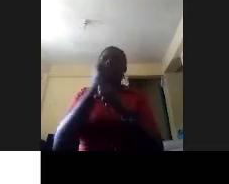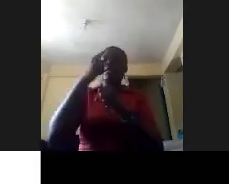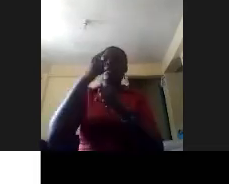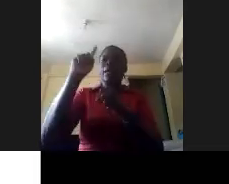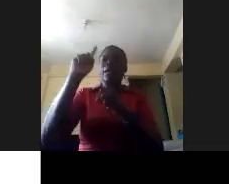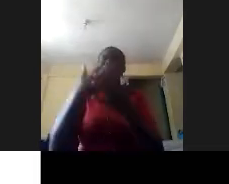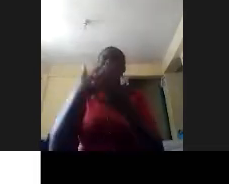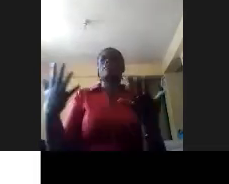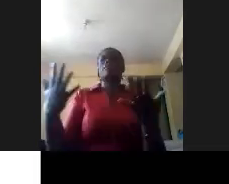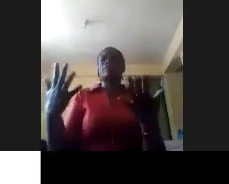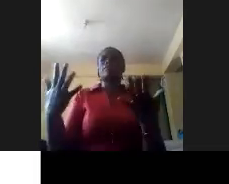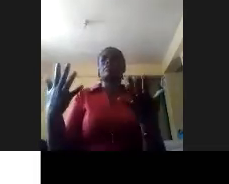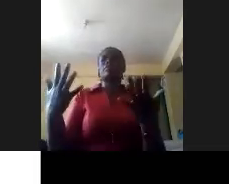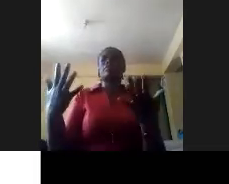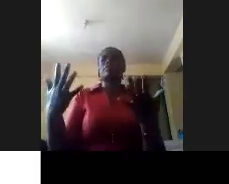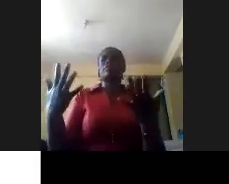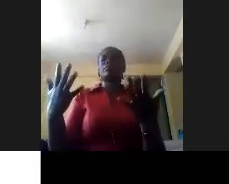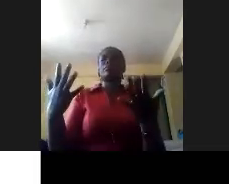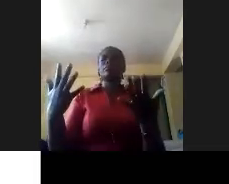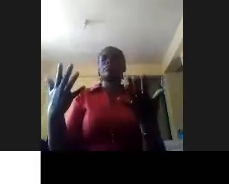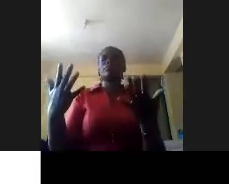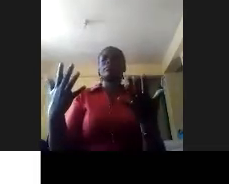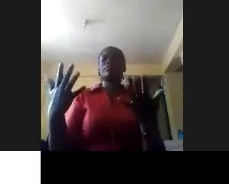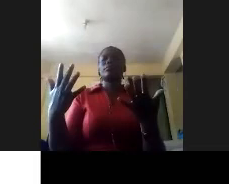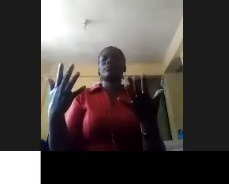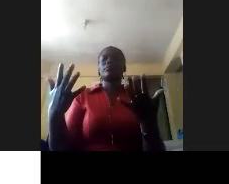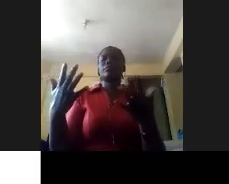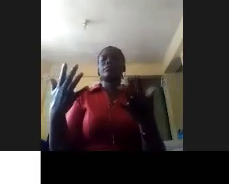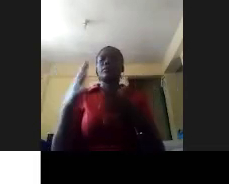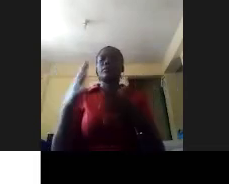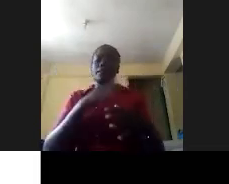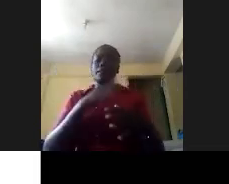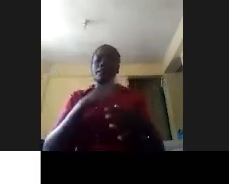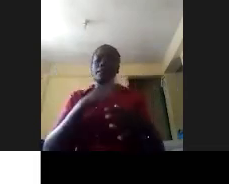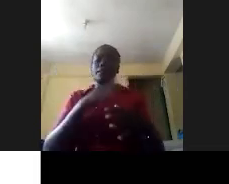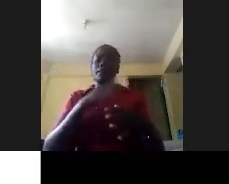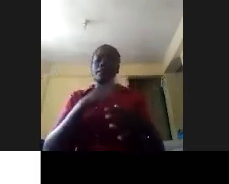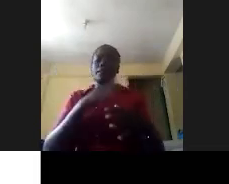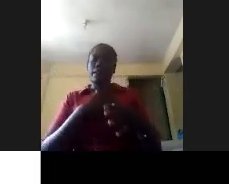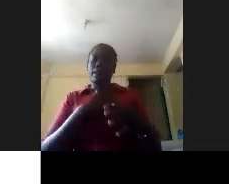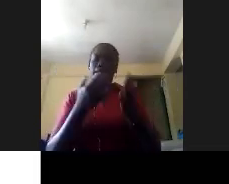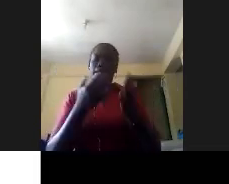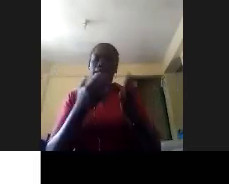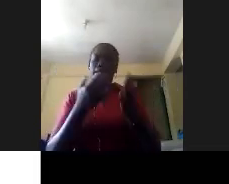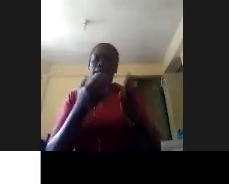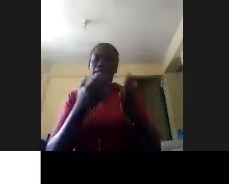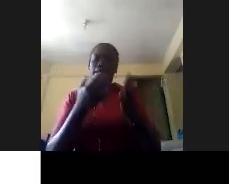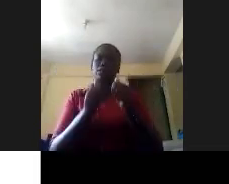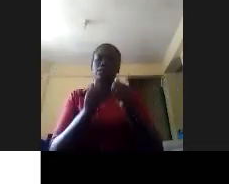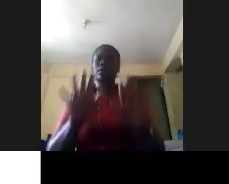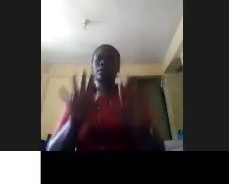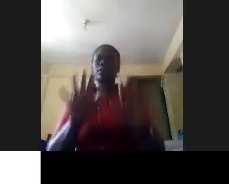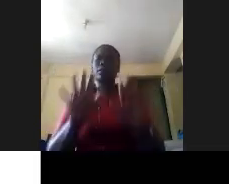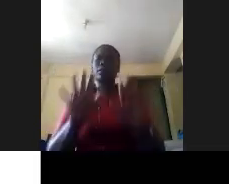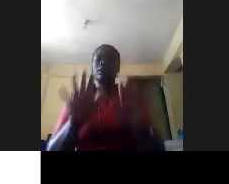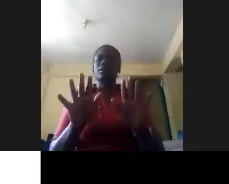Yeah. Yes. And my favorite quote by Dr. Brené Brown, and that's the end of my part of